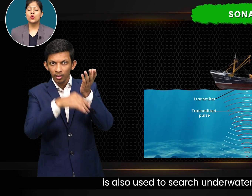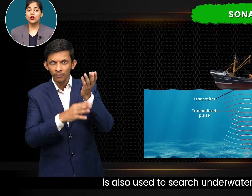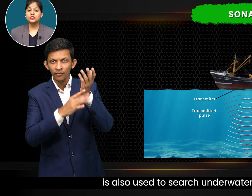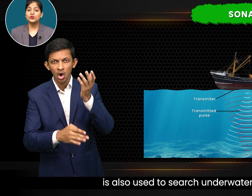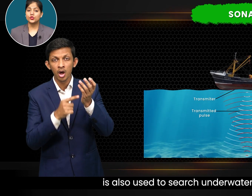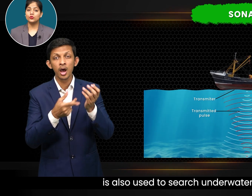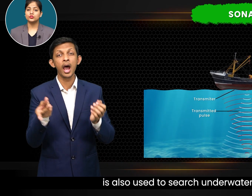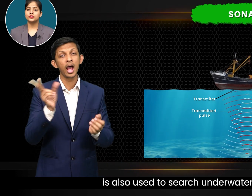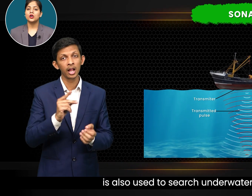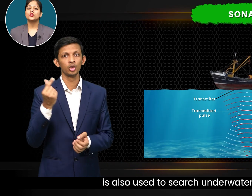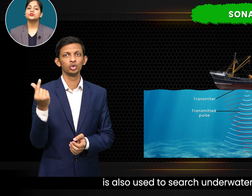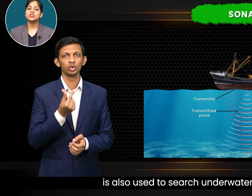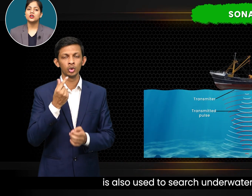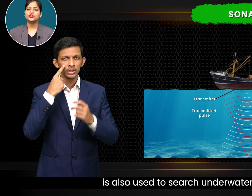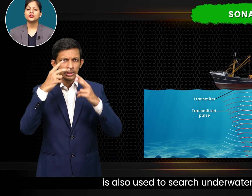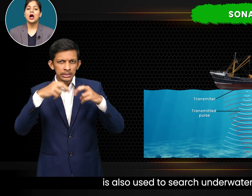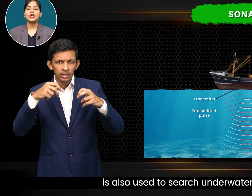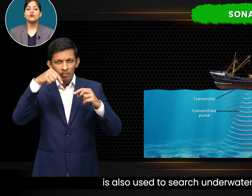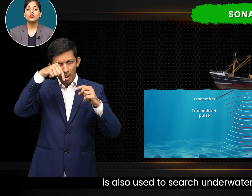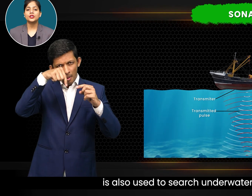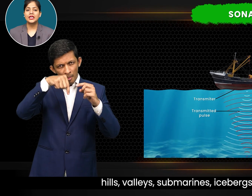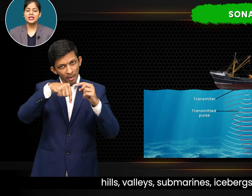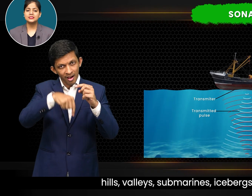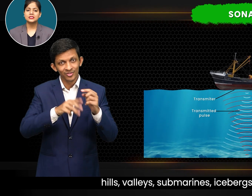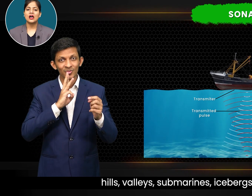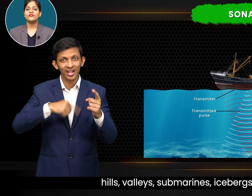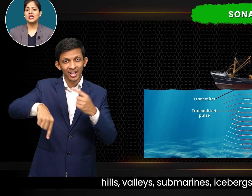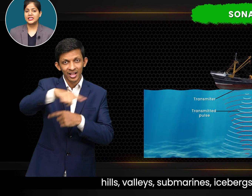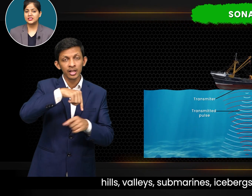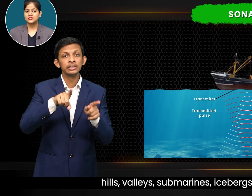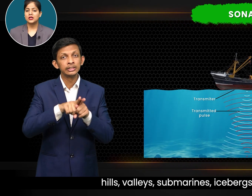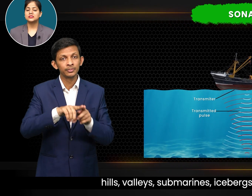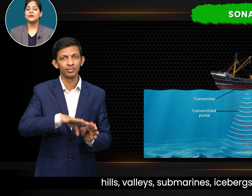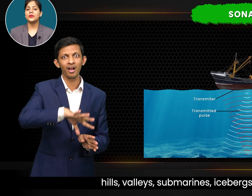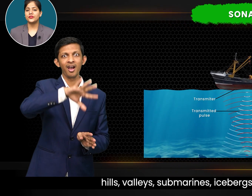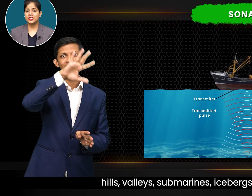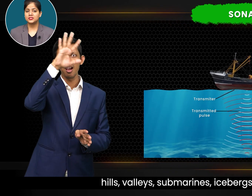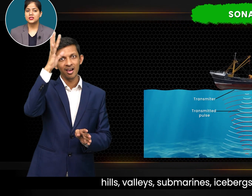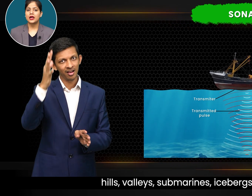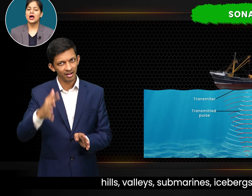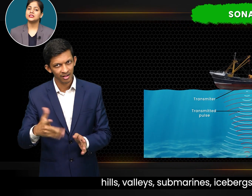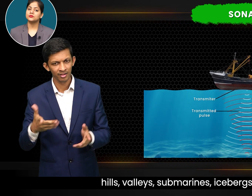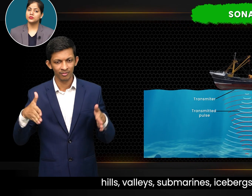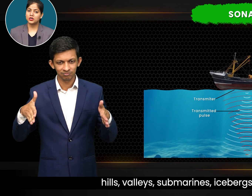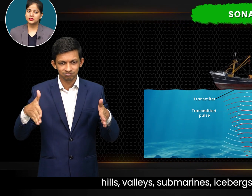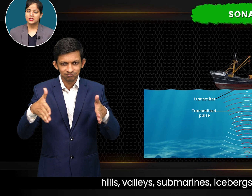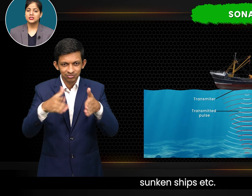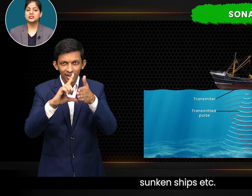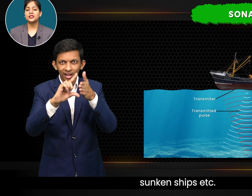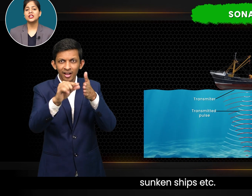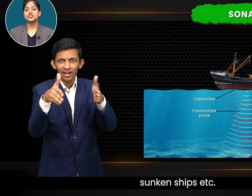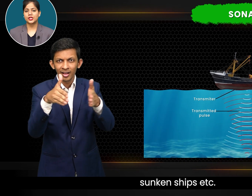Sonar is also used to search underwater hills, valleys, submarines,